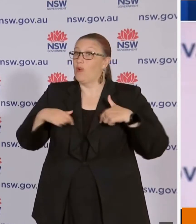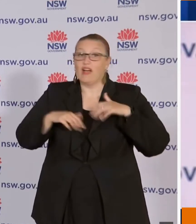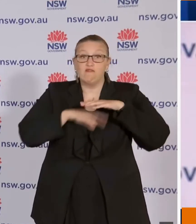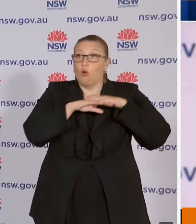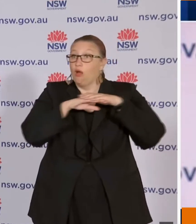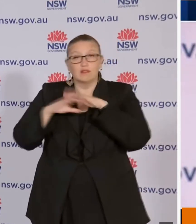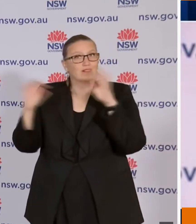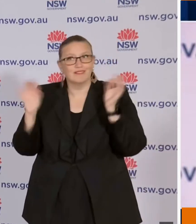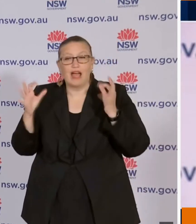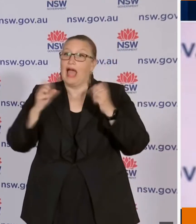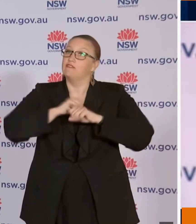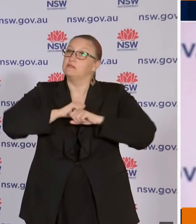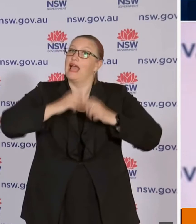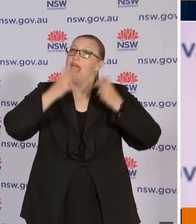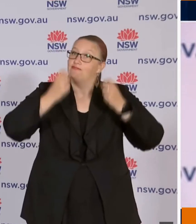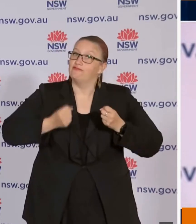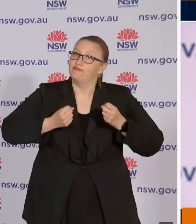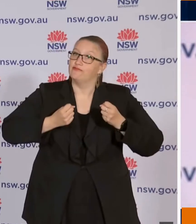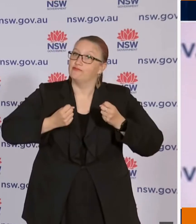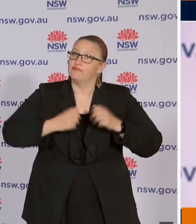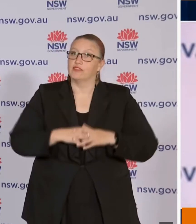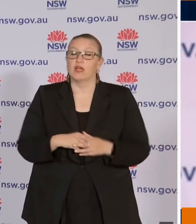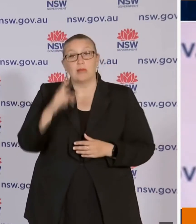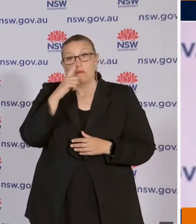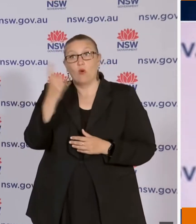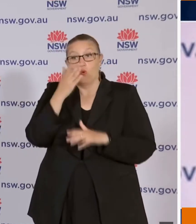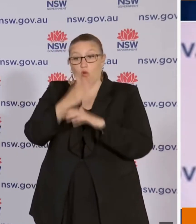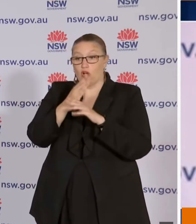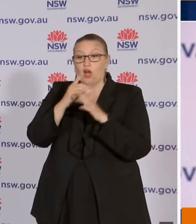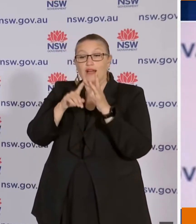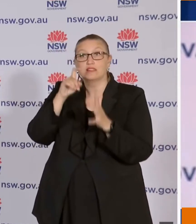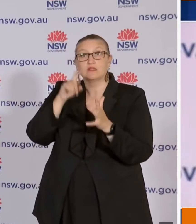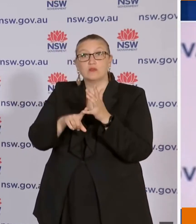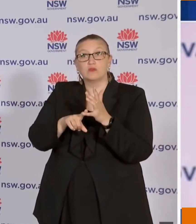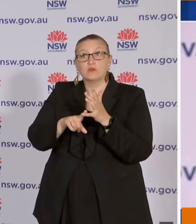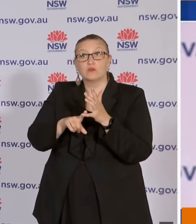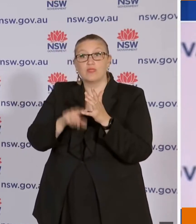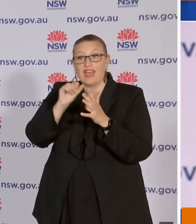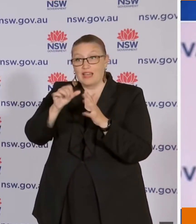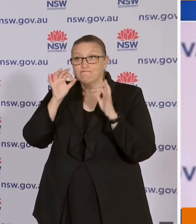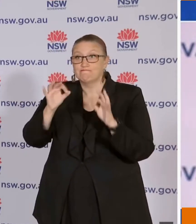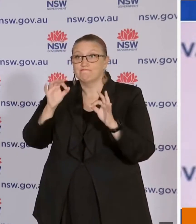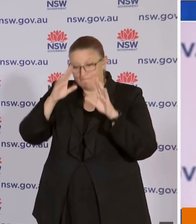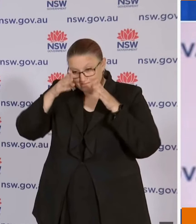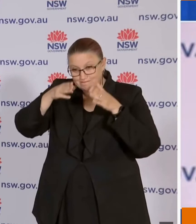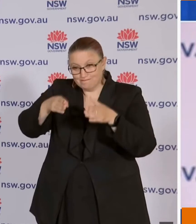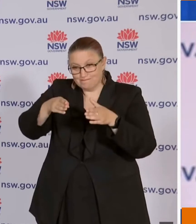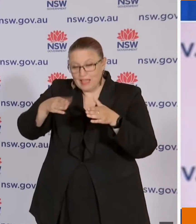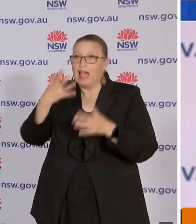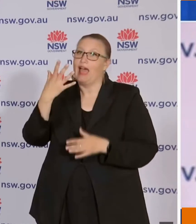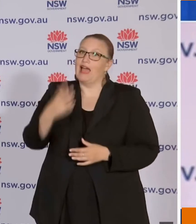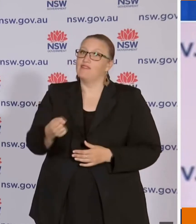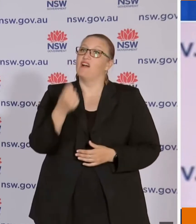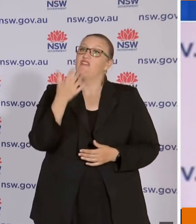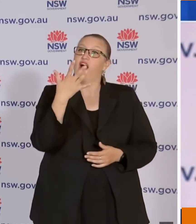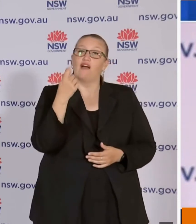now that the rate of hospitalisation, which is a figure when it's updated we'll be happy to release, the most recent figure I had for rate of hospitalisation was 5.5% in